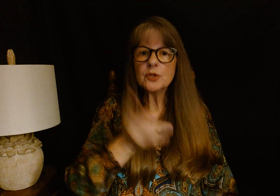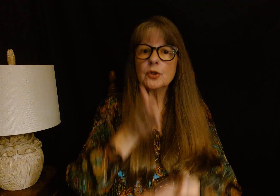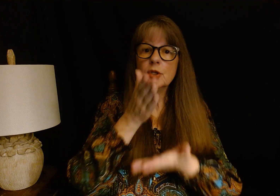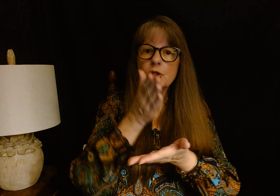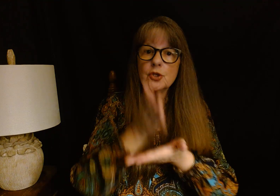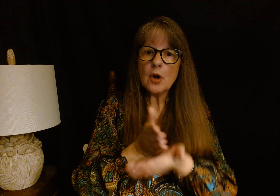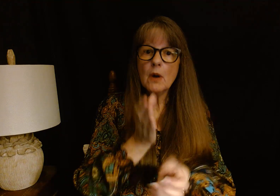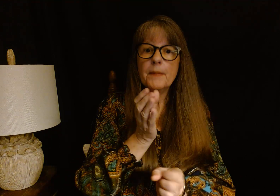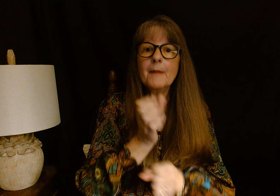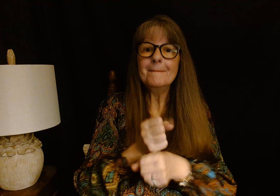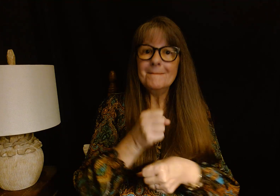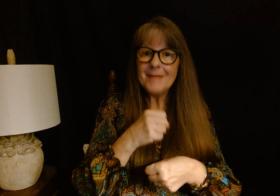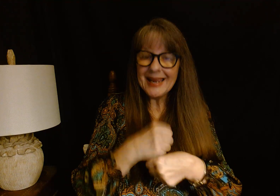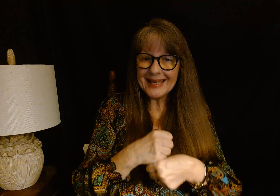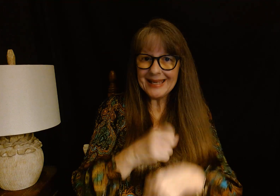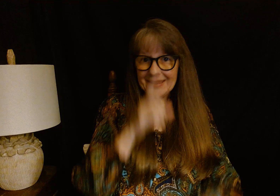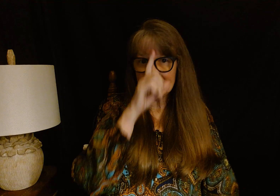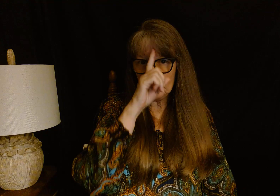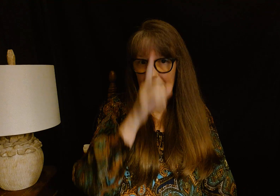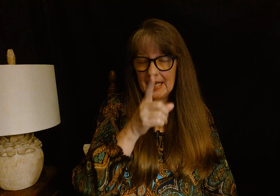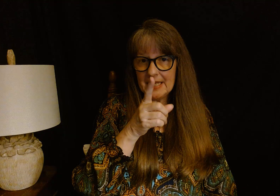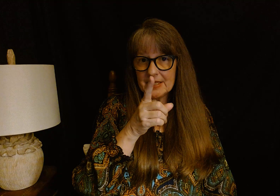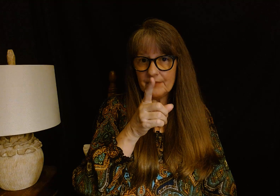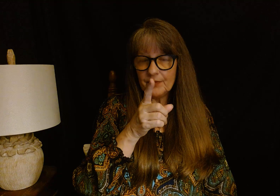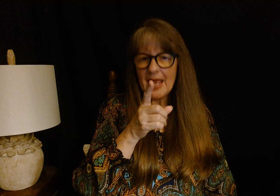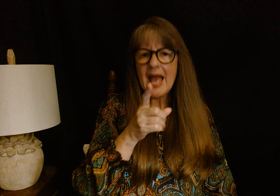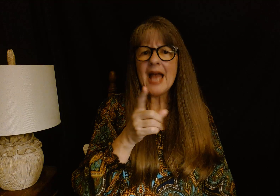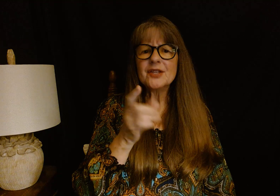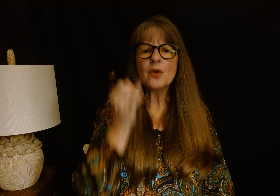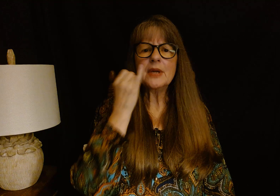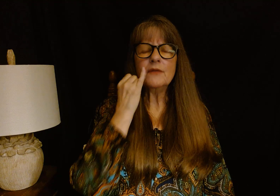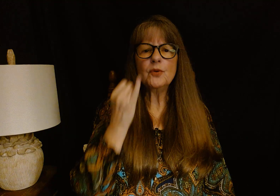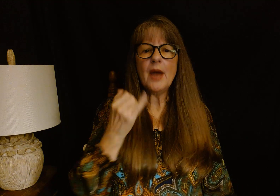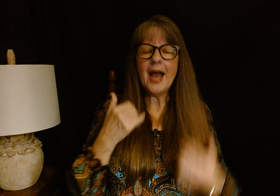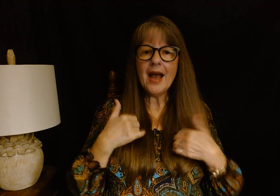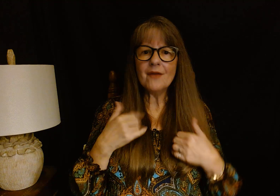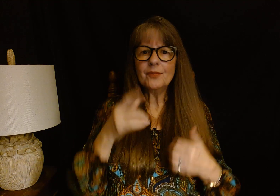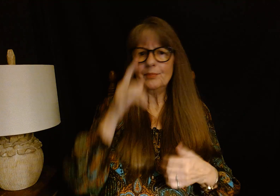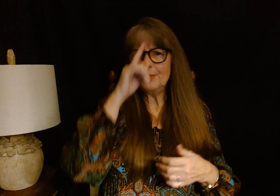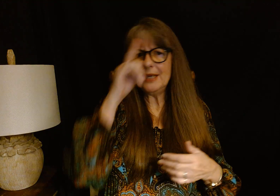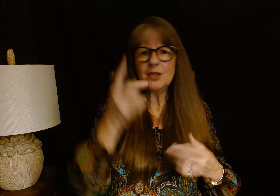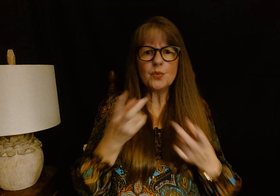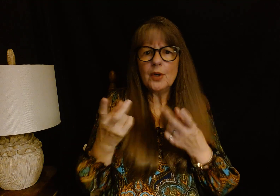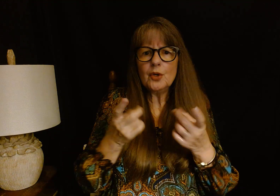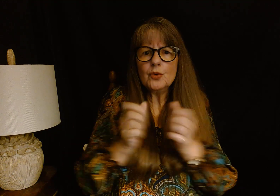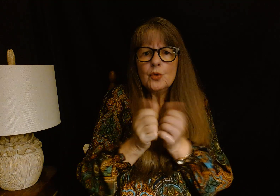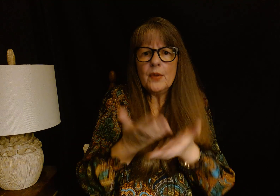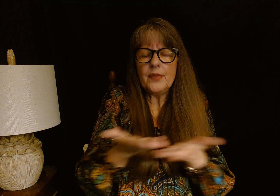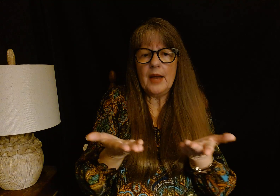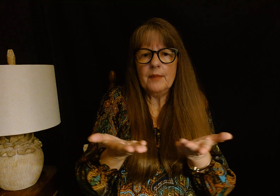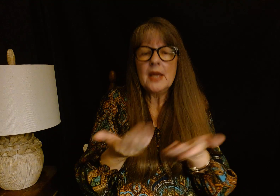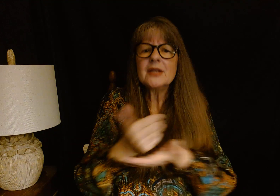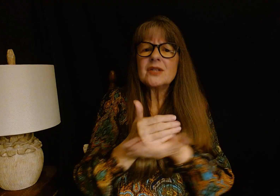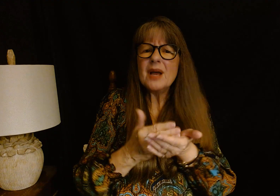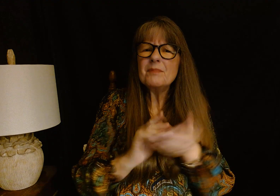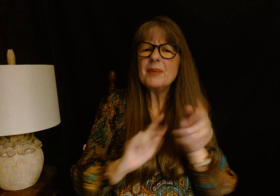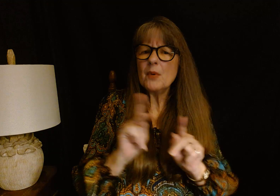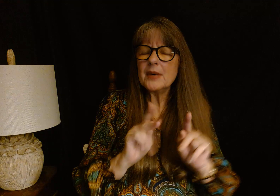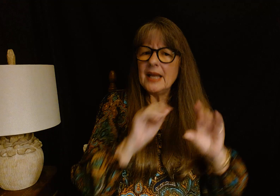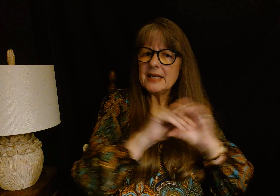to stop making the pennies. And so if you have pennies, what do you do with them? Some people would like